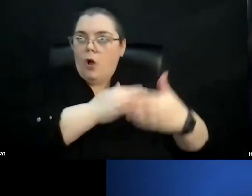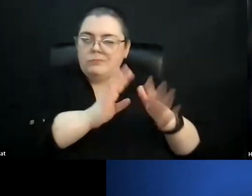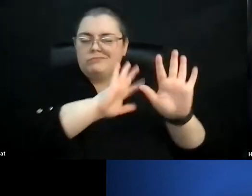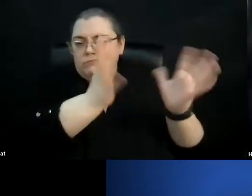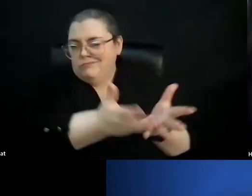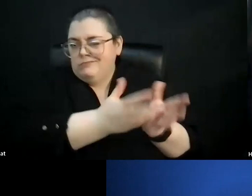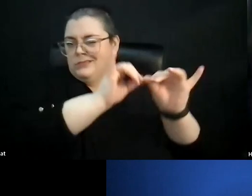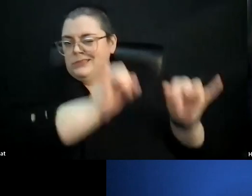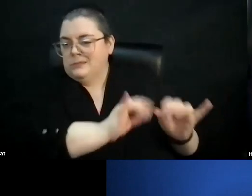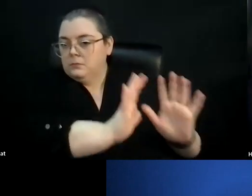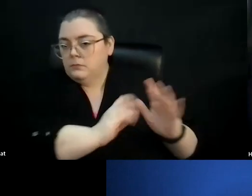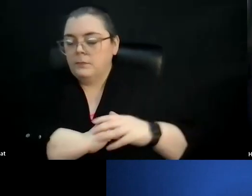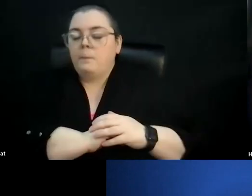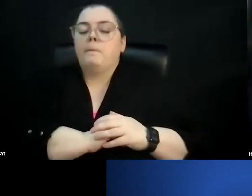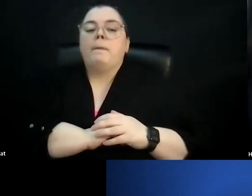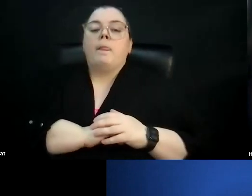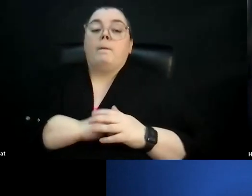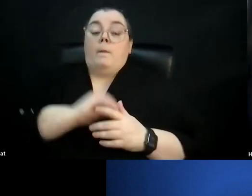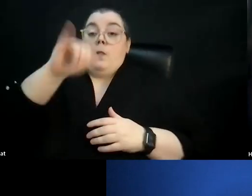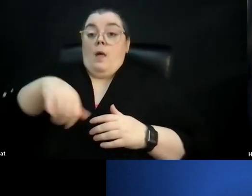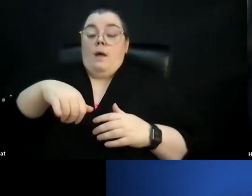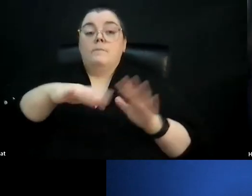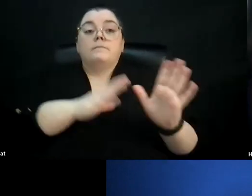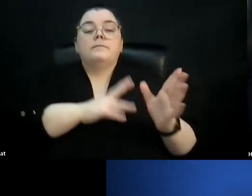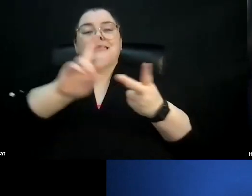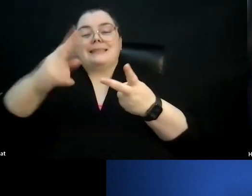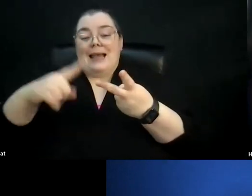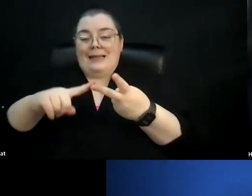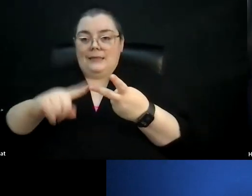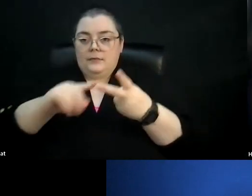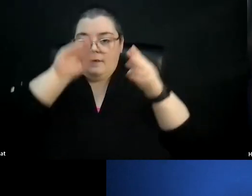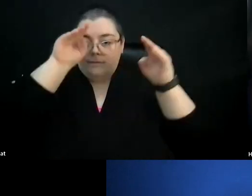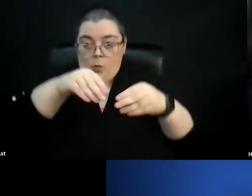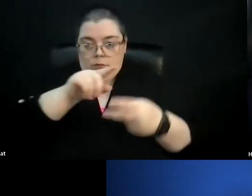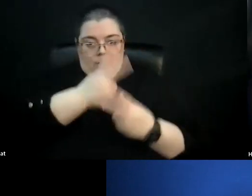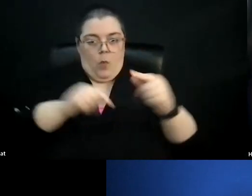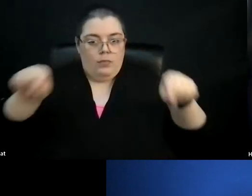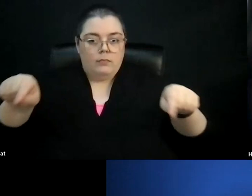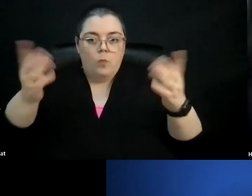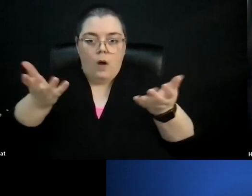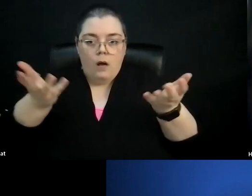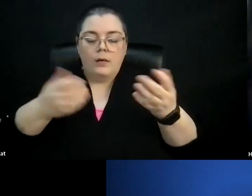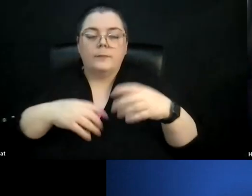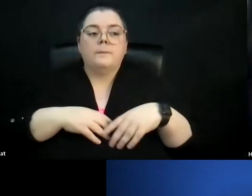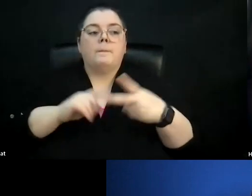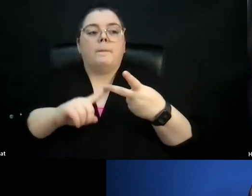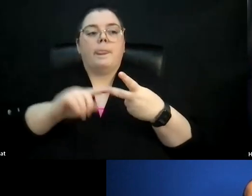And what the process is in terms of the systematic approach of the interpreter referral service. The second group